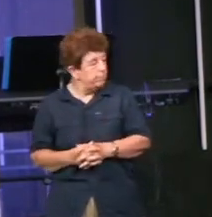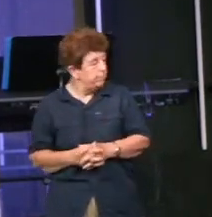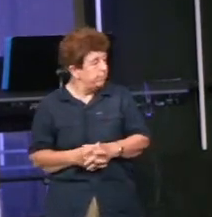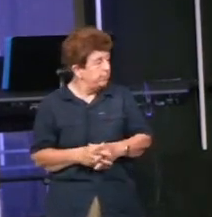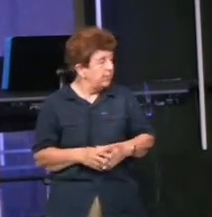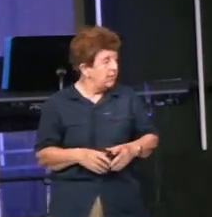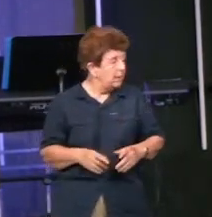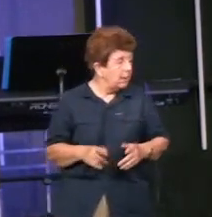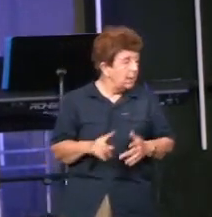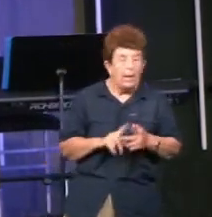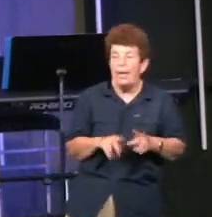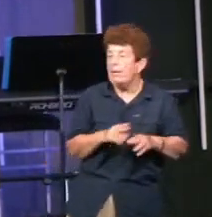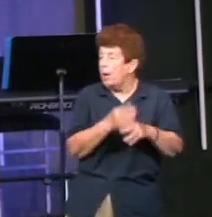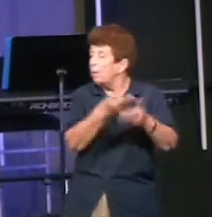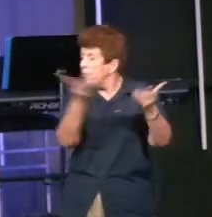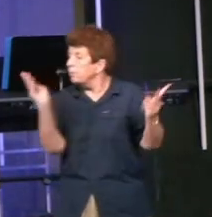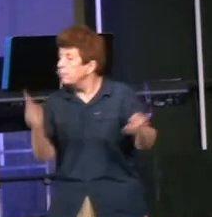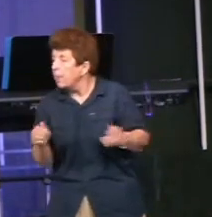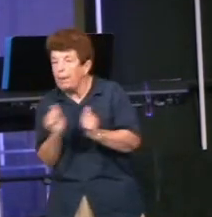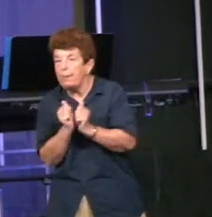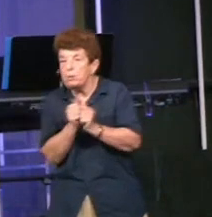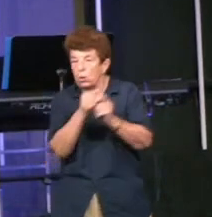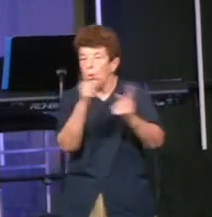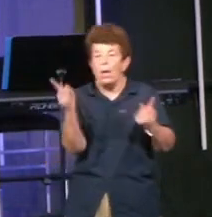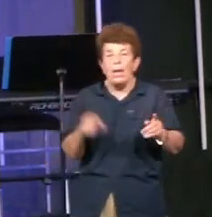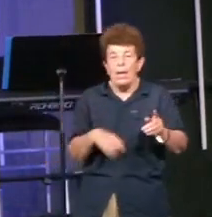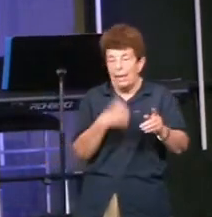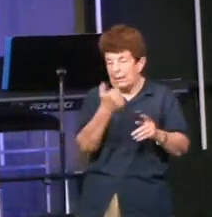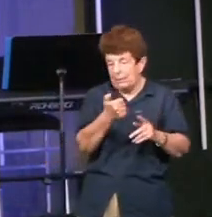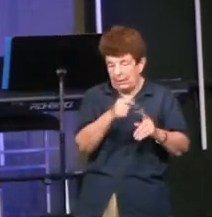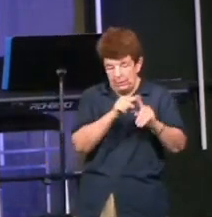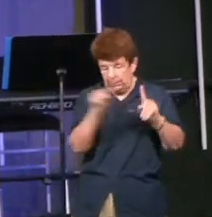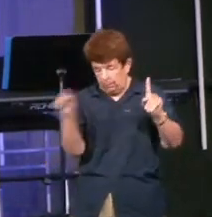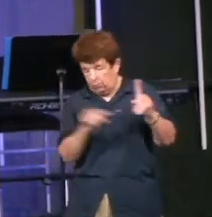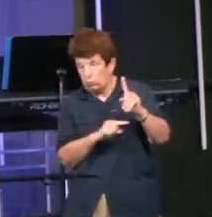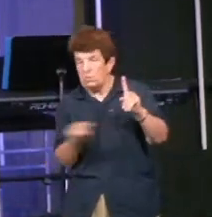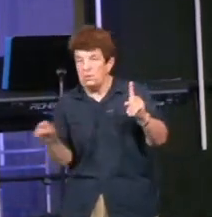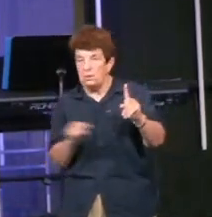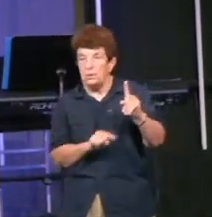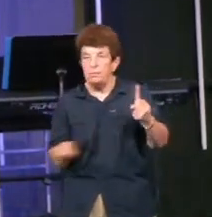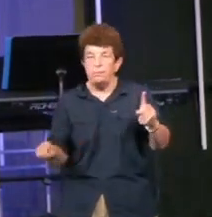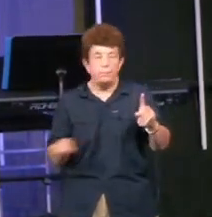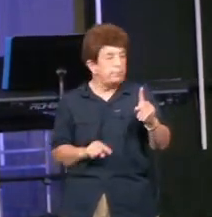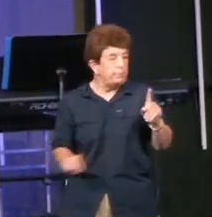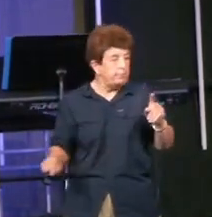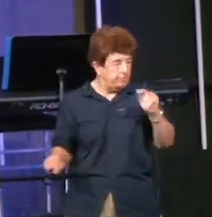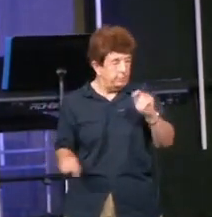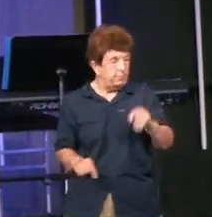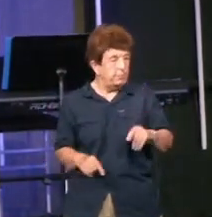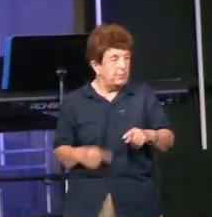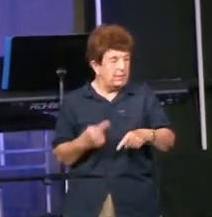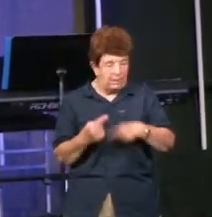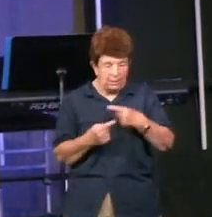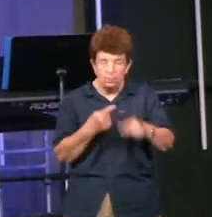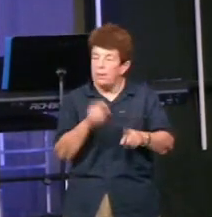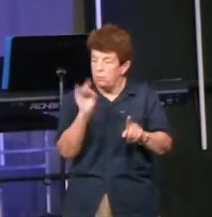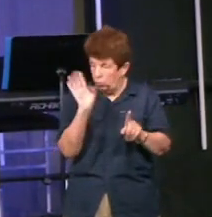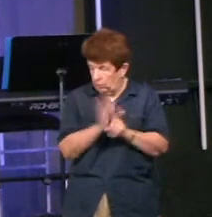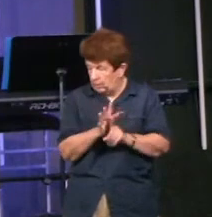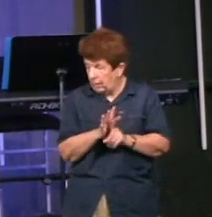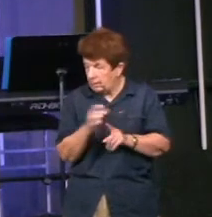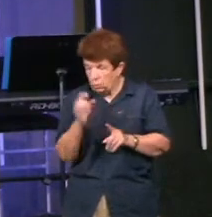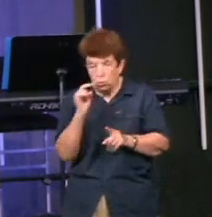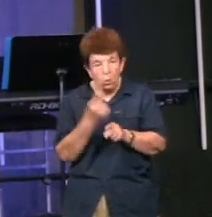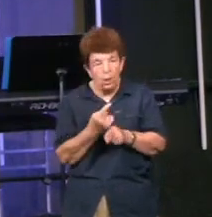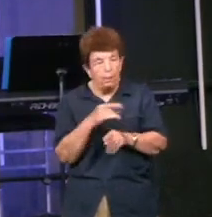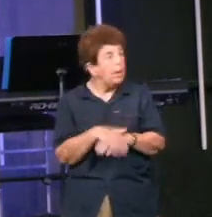If I was to hand out sheets of paper and say, okay, in 6 statements, describe yourself. I actually asked the youth to do this. If I was to give